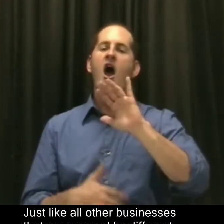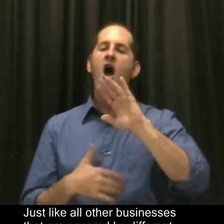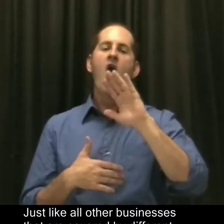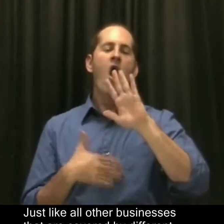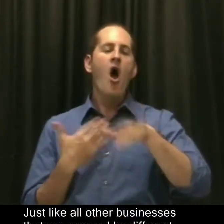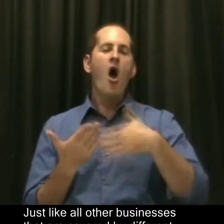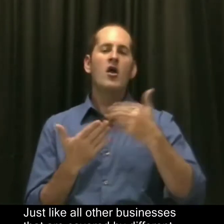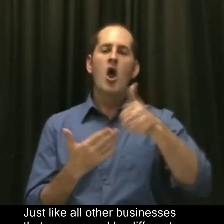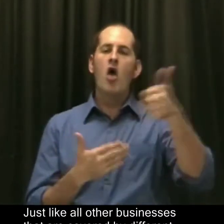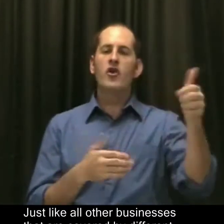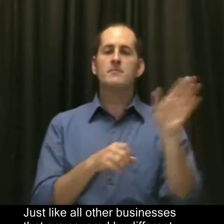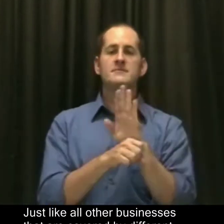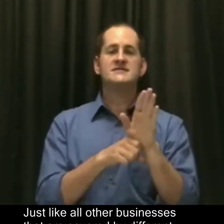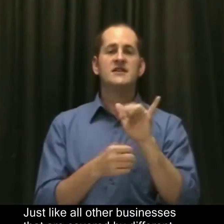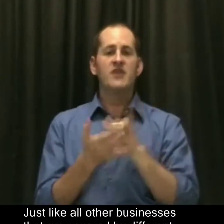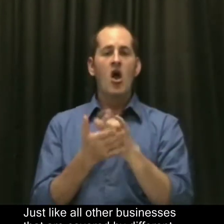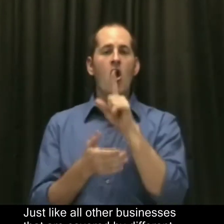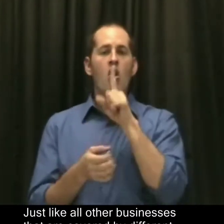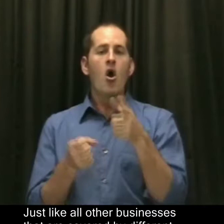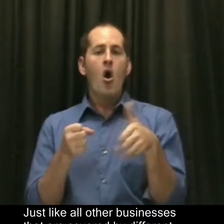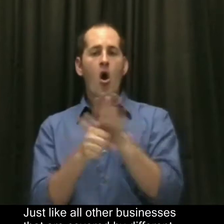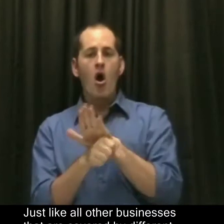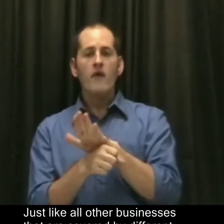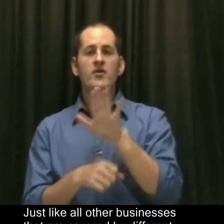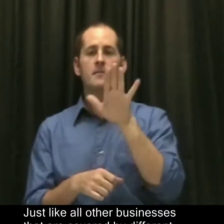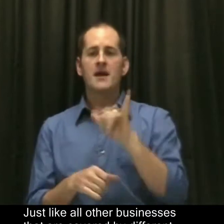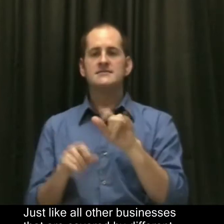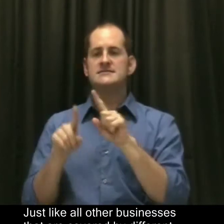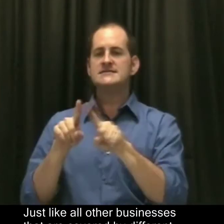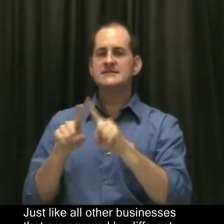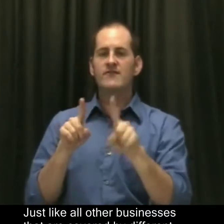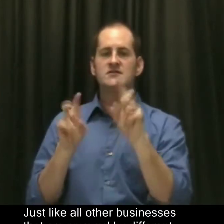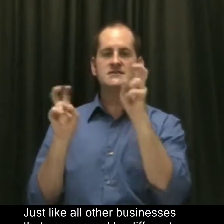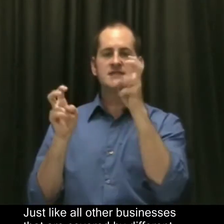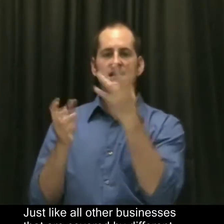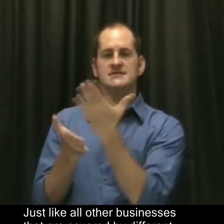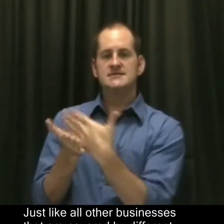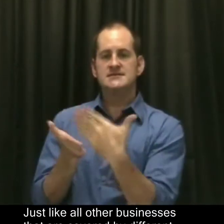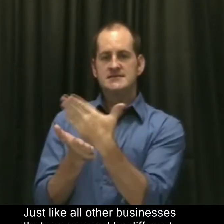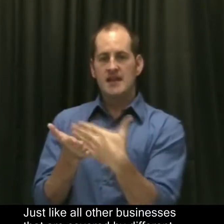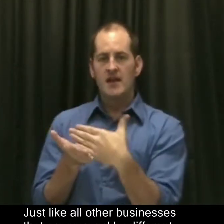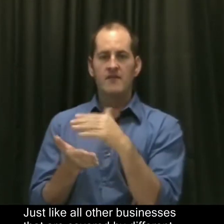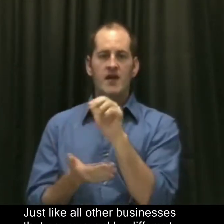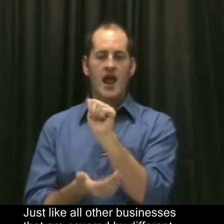Just like all other businesses that are covered by different title sections of the ADA,